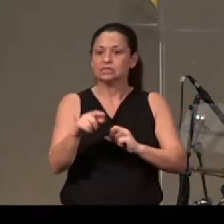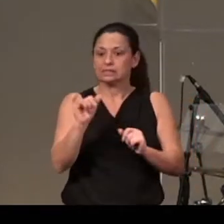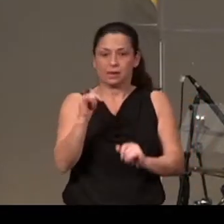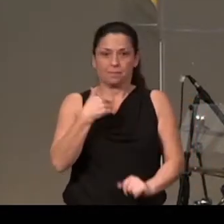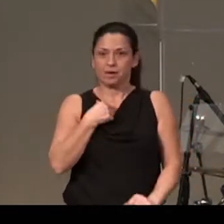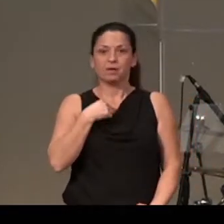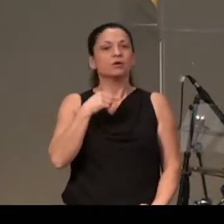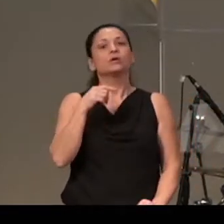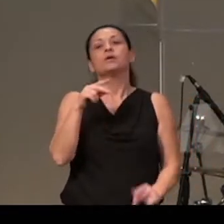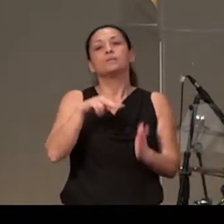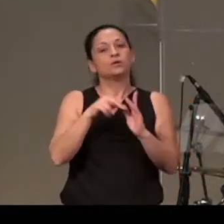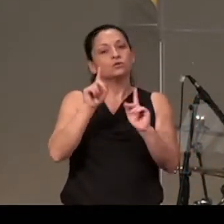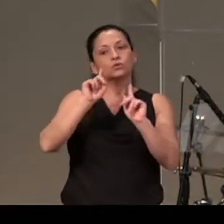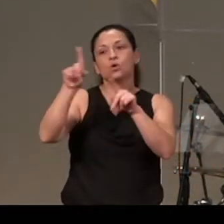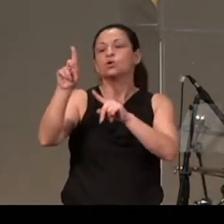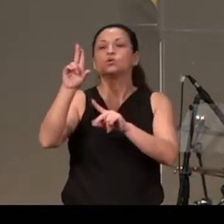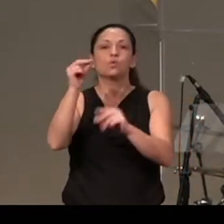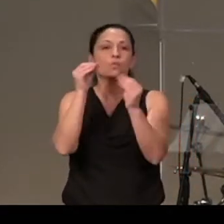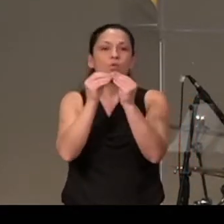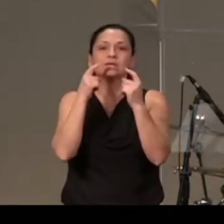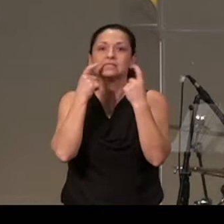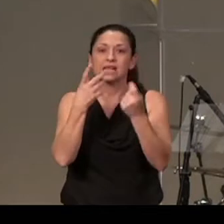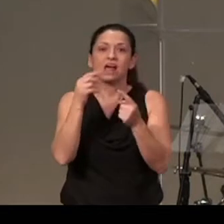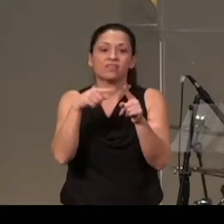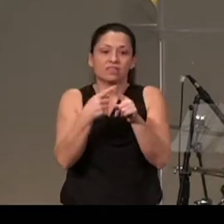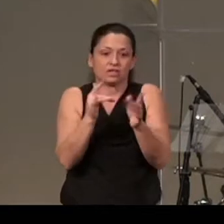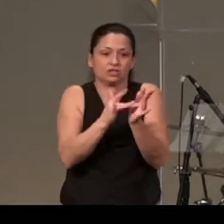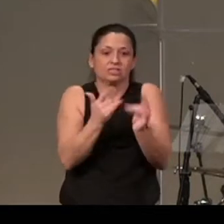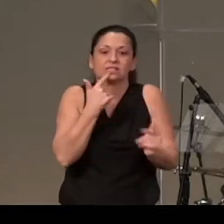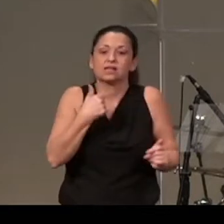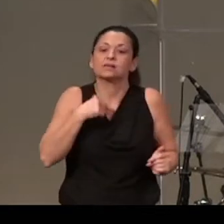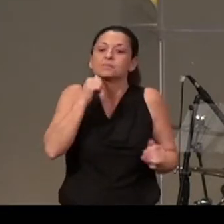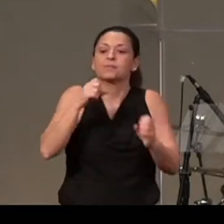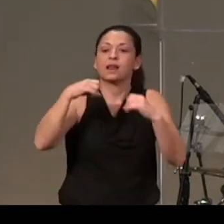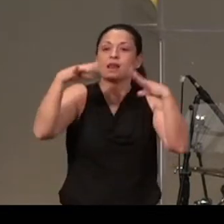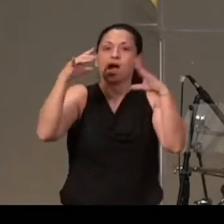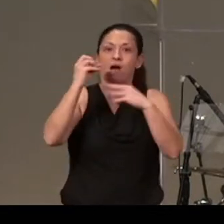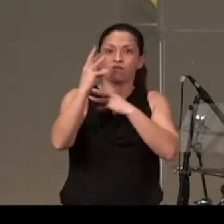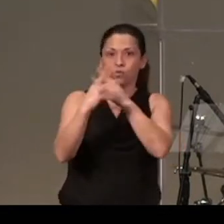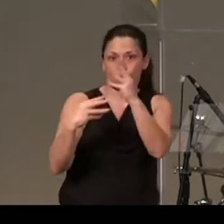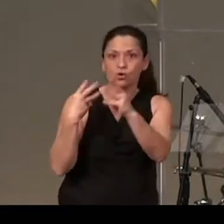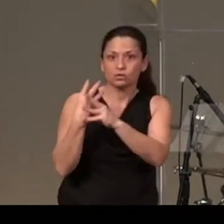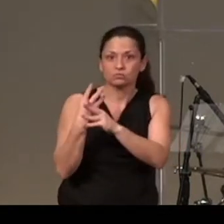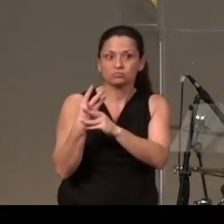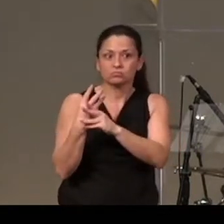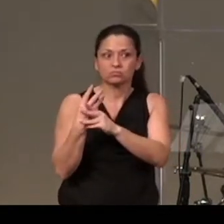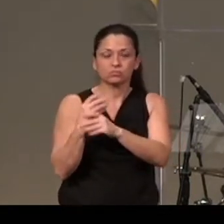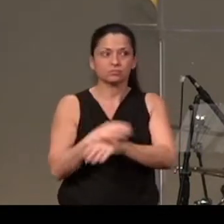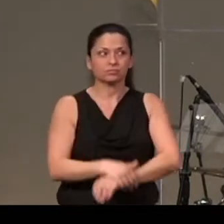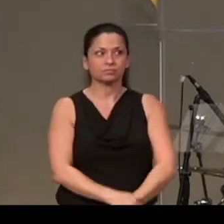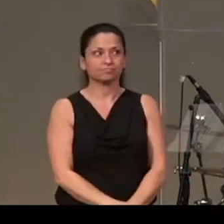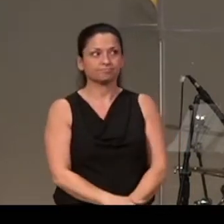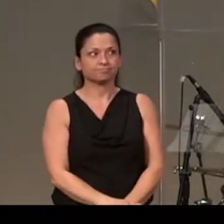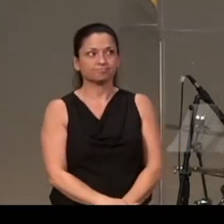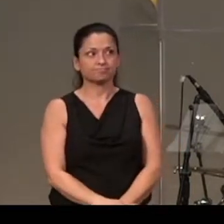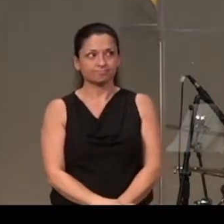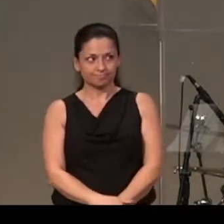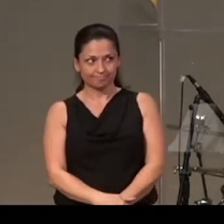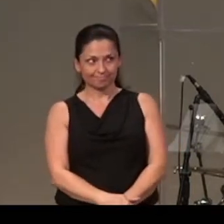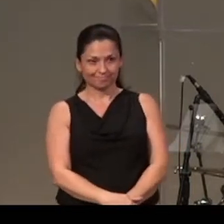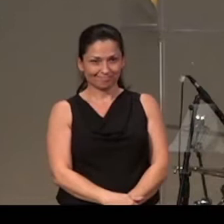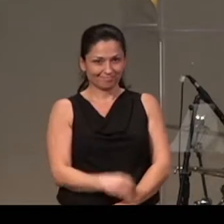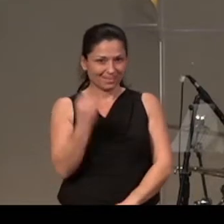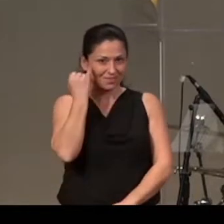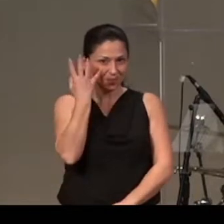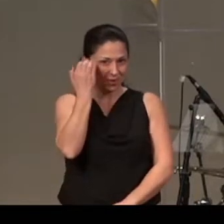then Jesus said, I am the light of the world. And then if you want to know Jesus, this what comes next is it's some of my favorite